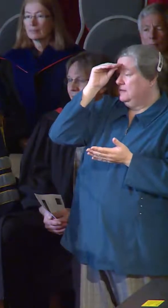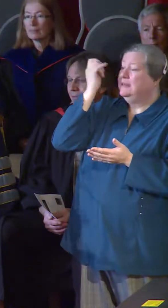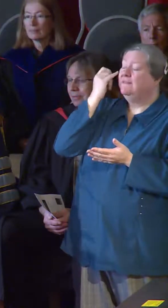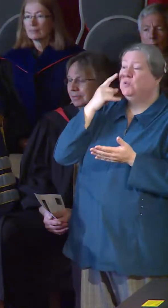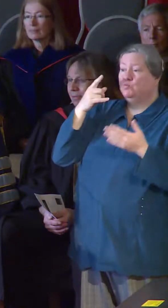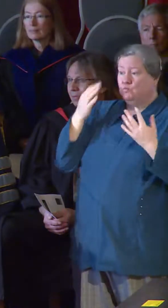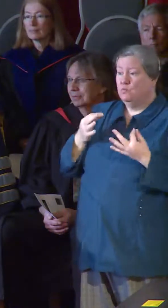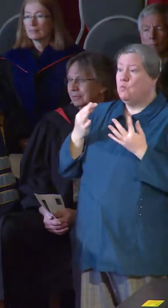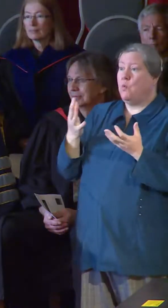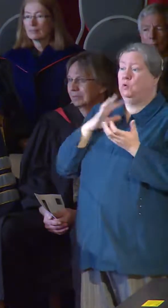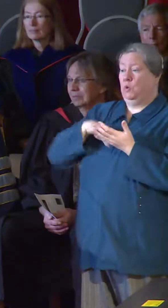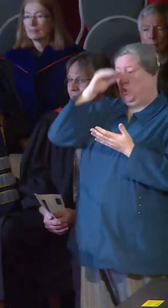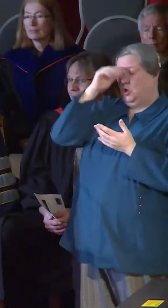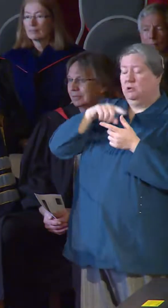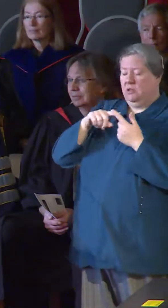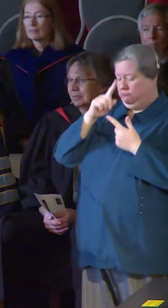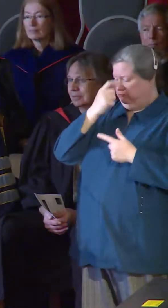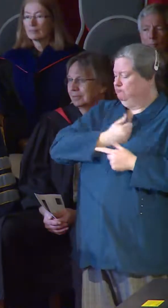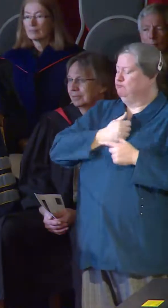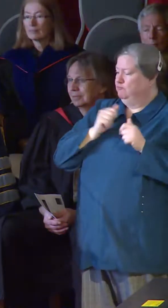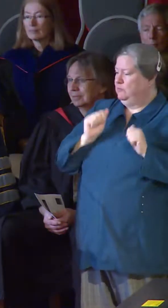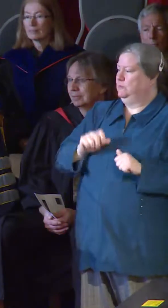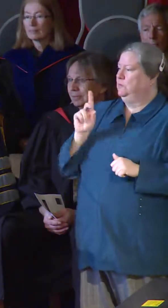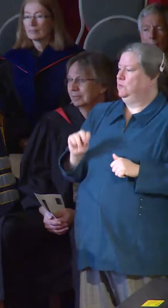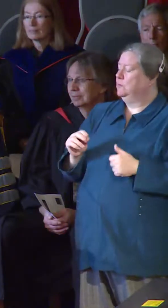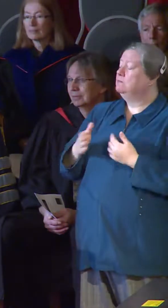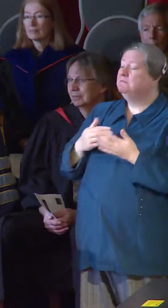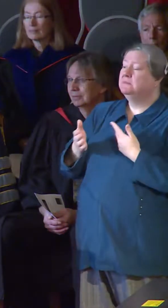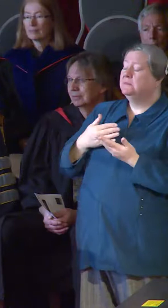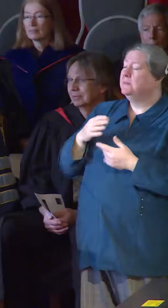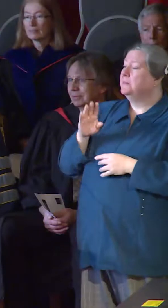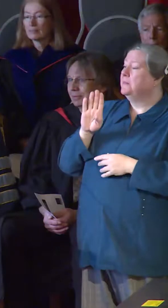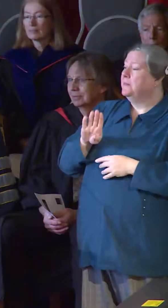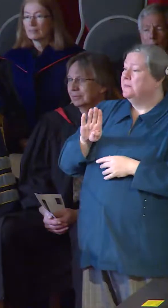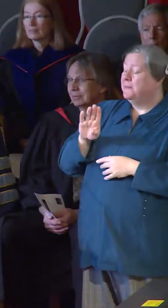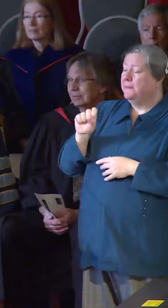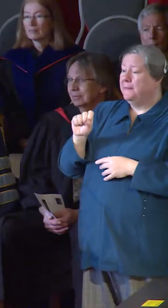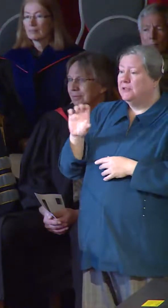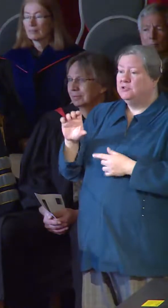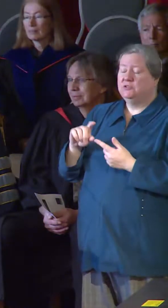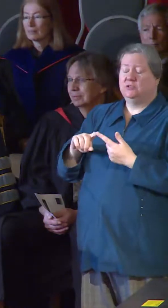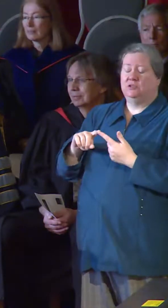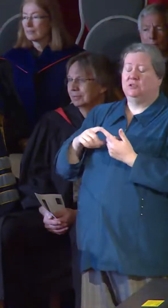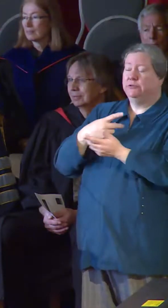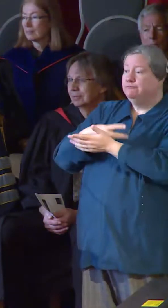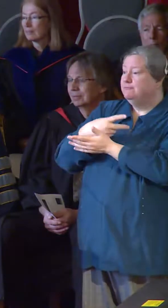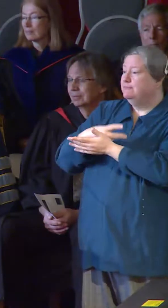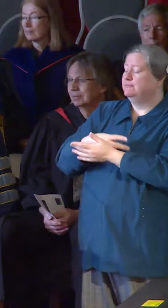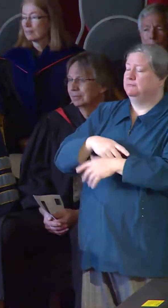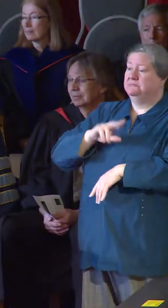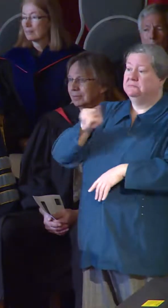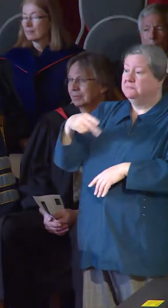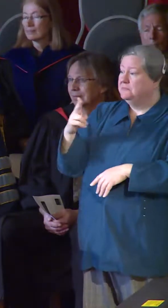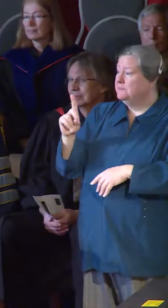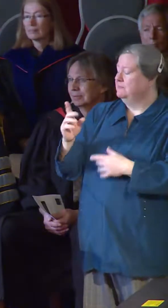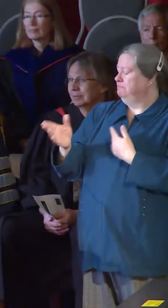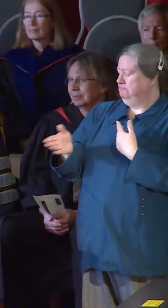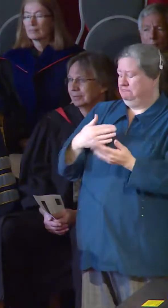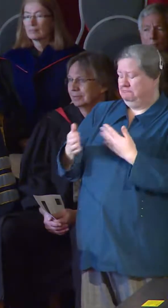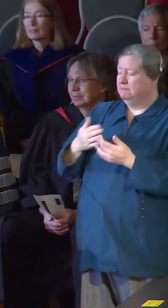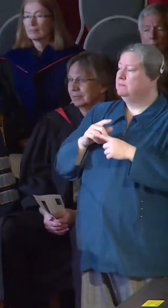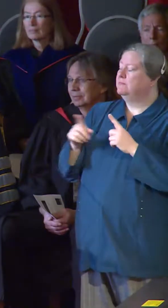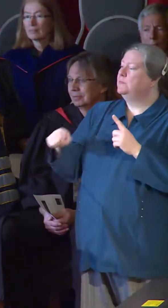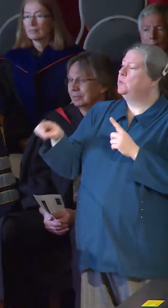to. And so whether you've achieved a bachelor's degree, a master's degree, a doctoral degree, you've shown that you